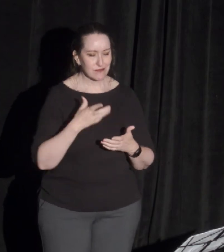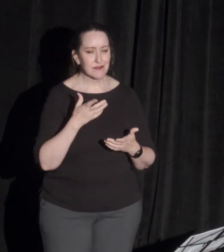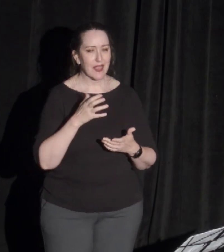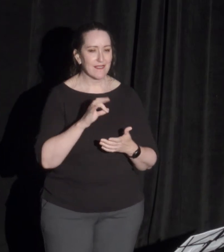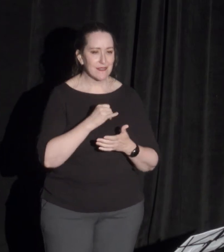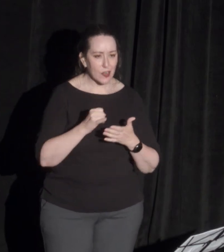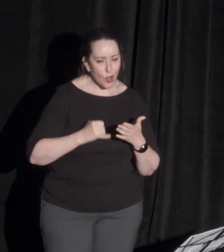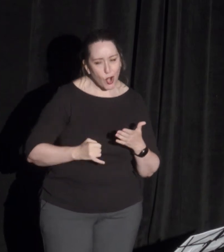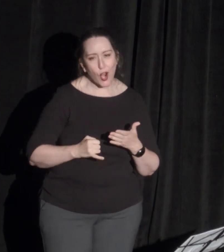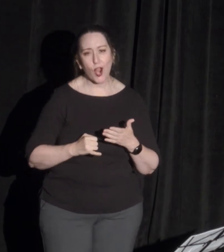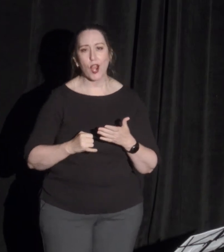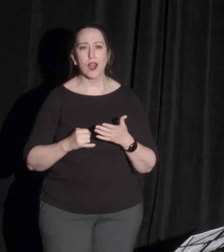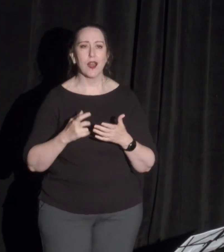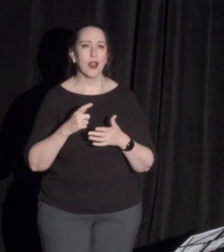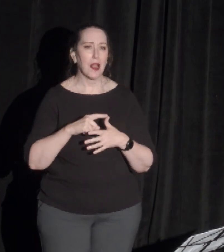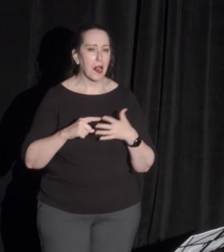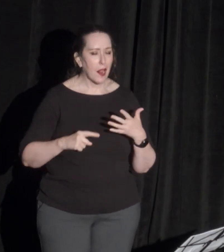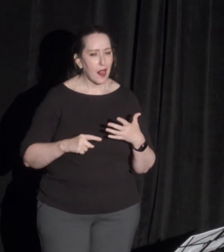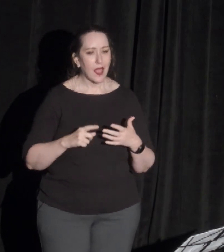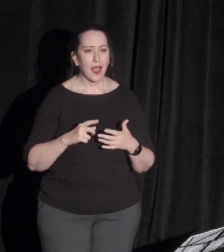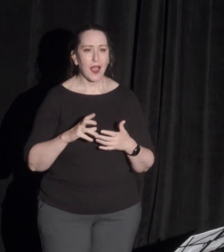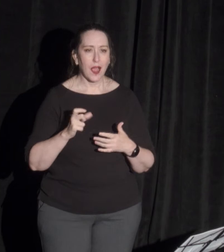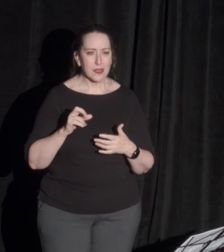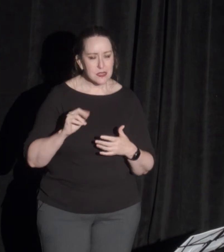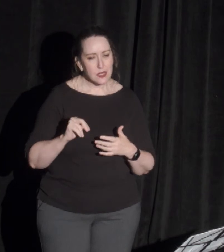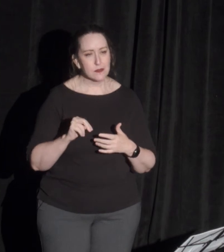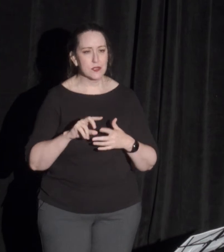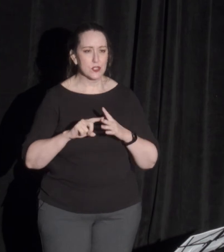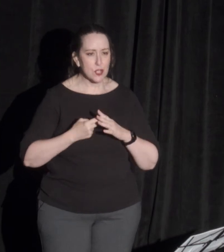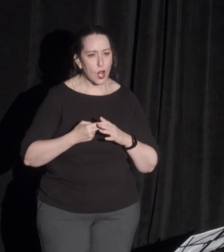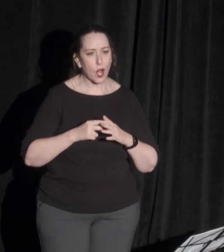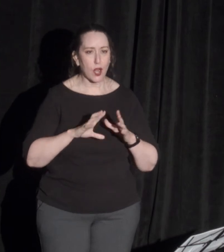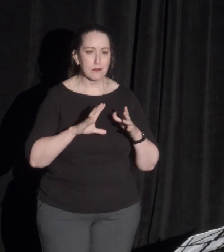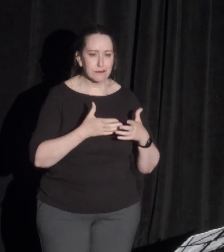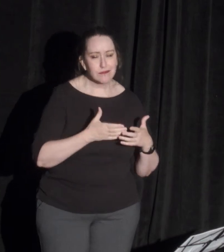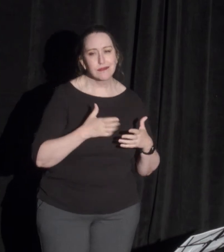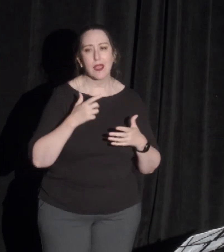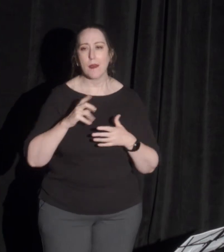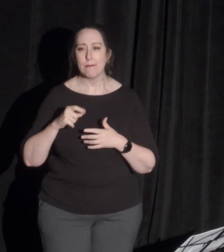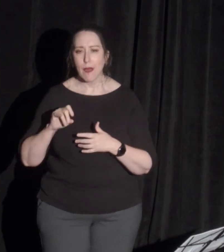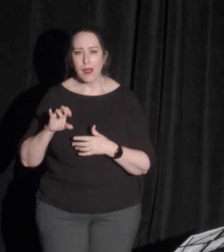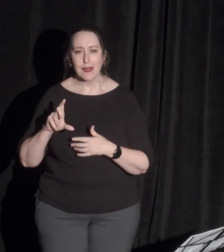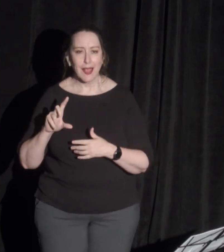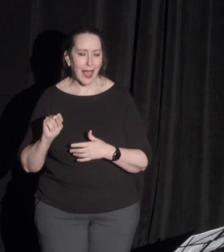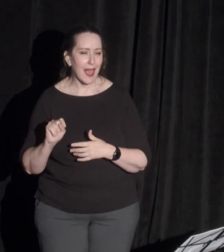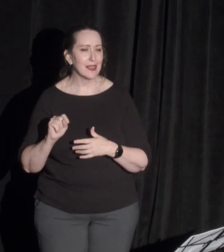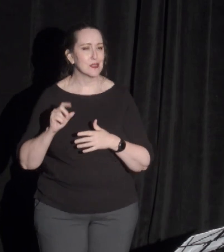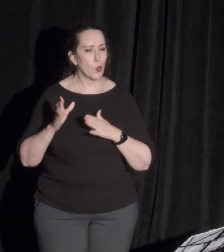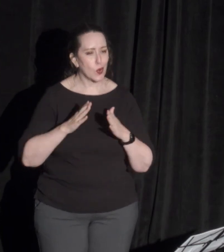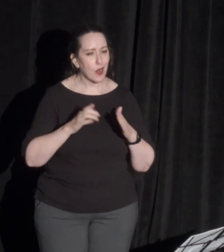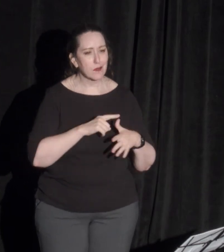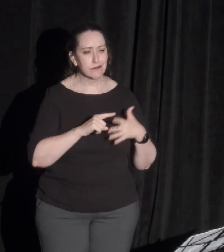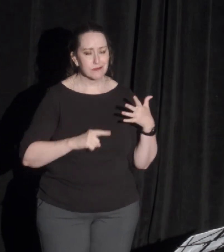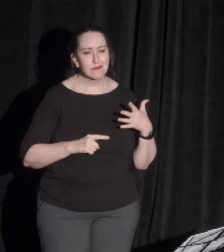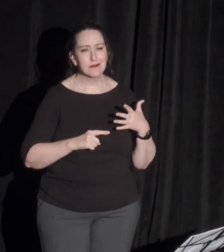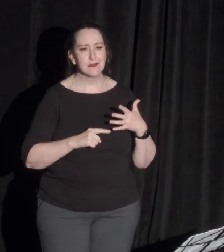fan wits, sewed costumes, started blogs and podcasts, organized cons, all for the love of the genre. And so they